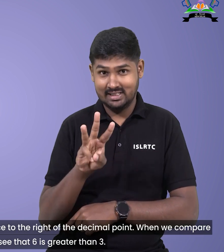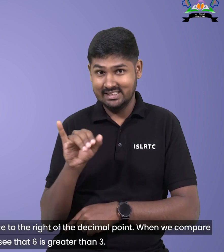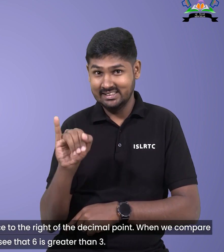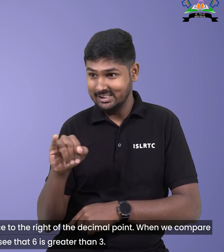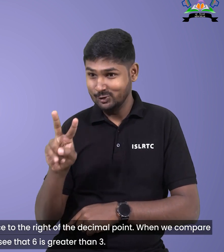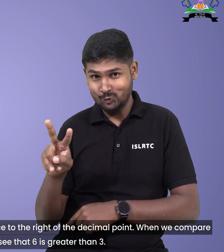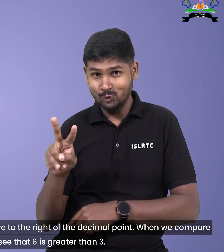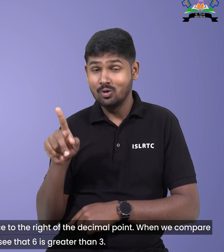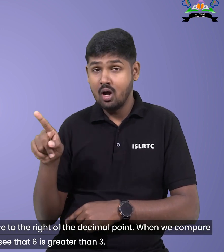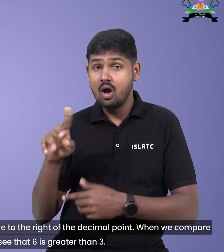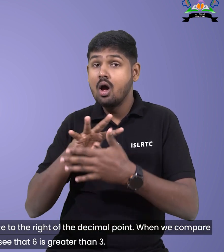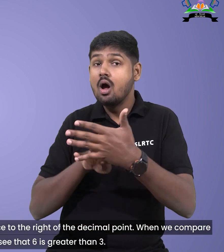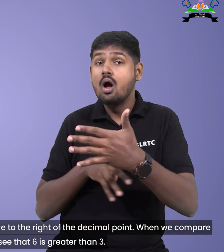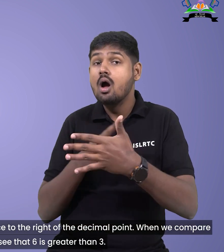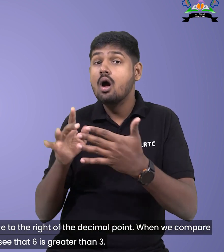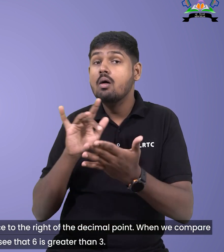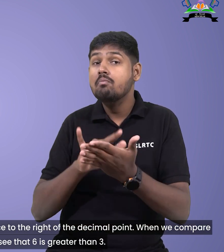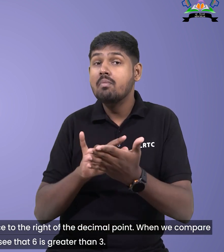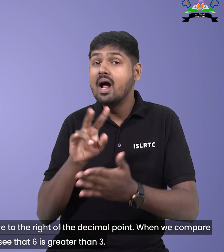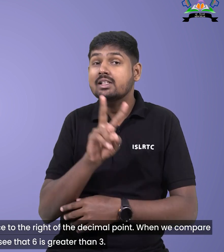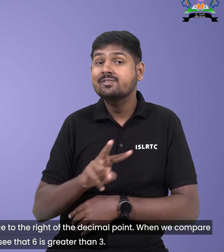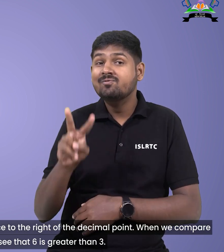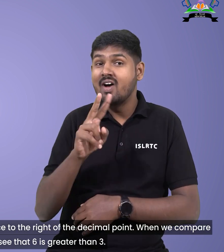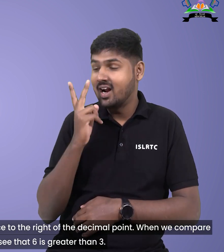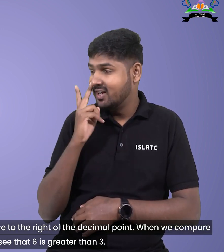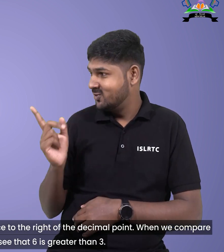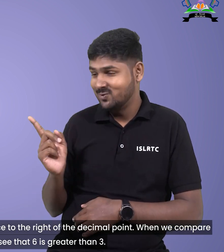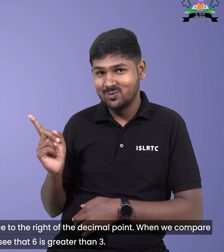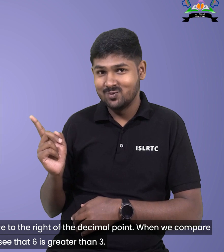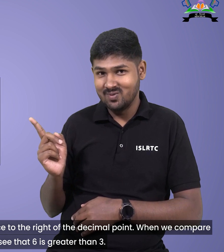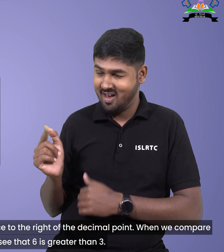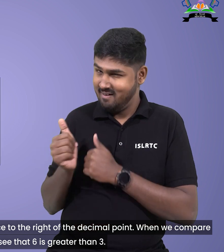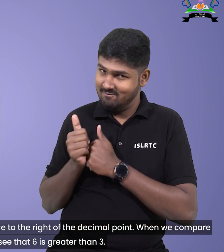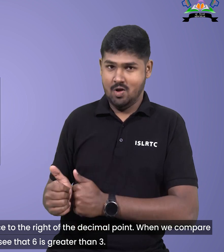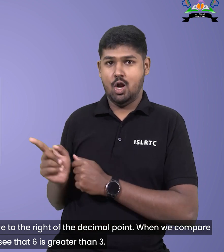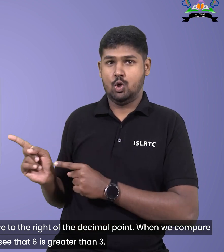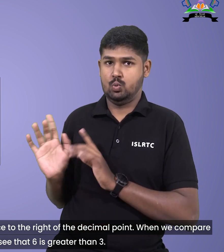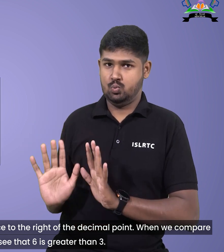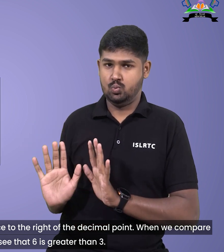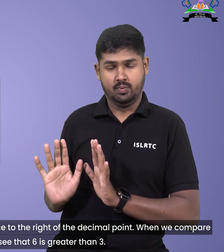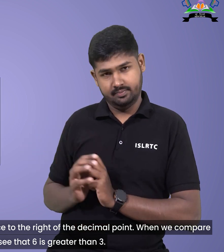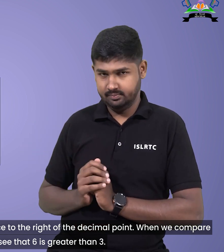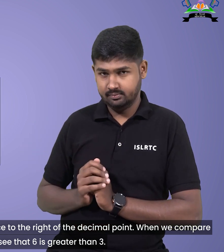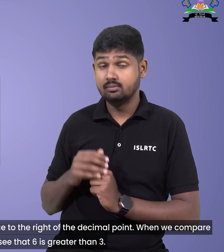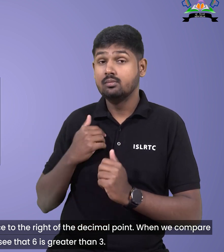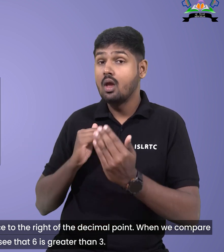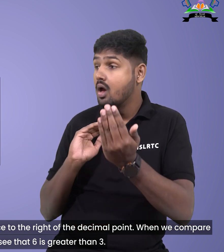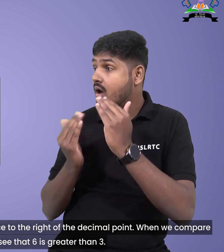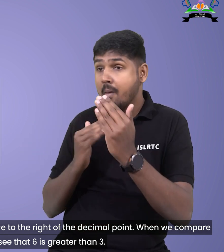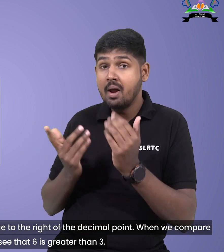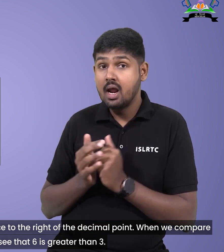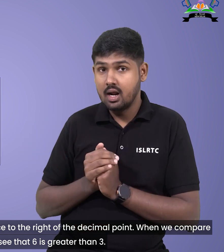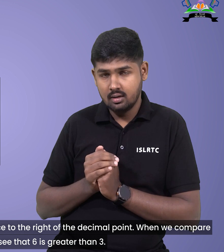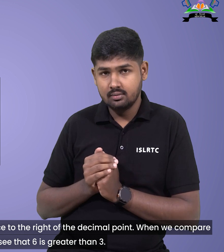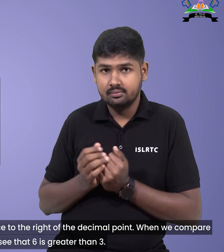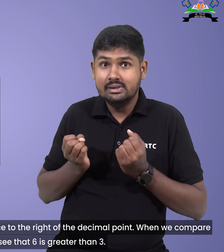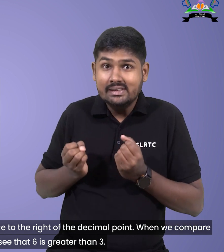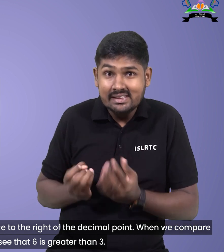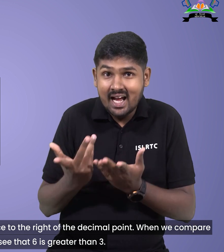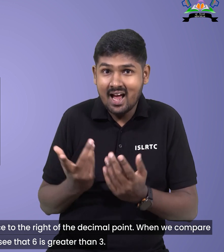Step 2. Then, we compare the tens place, which is the place to the right of the decimal point. When we compare